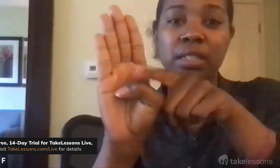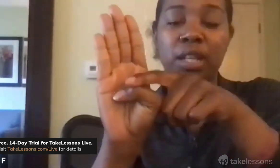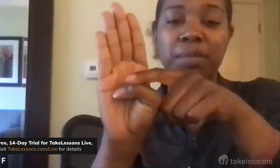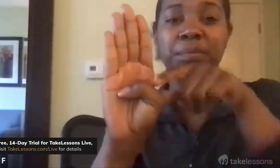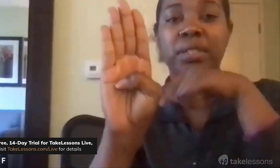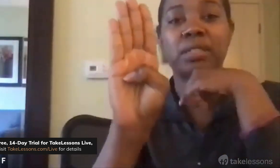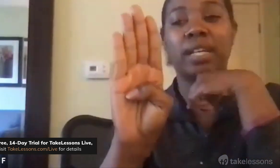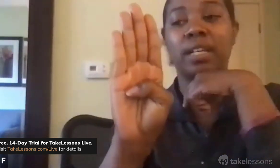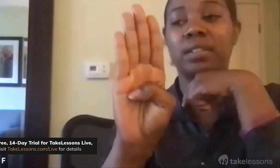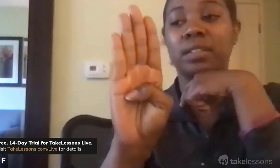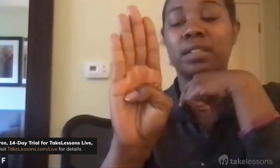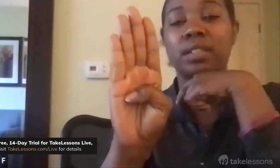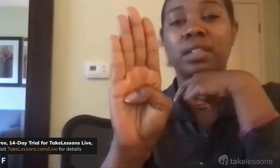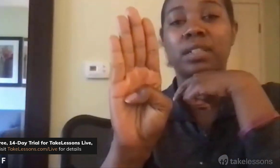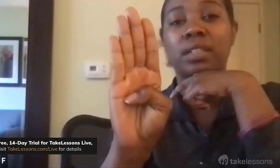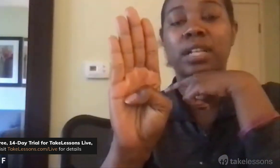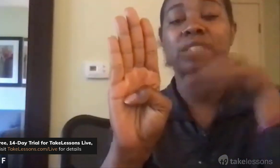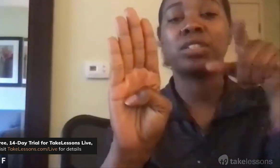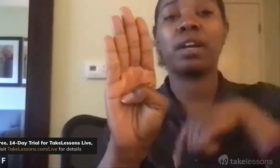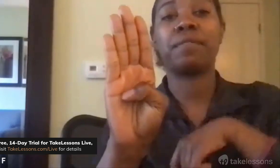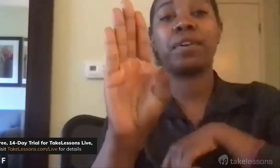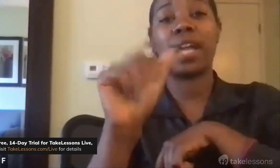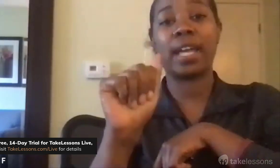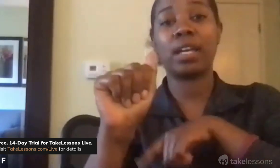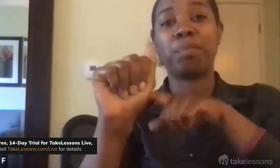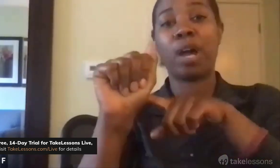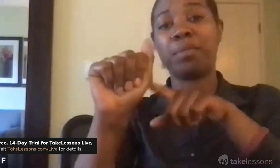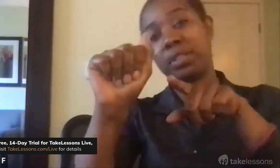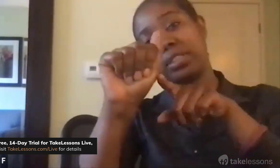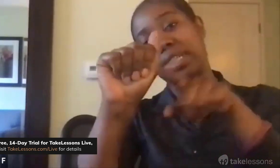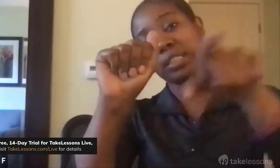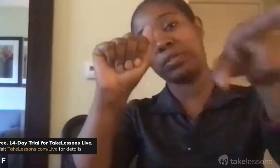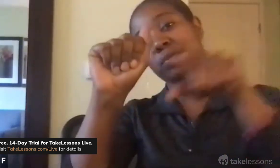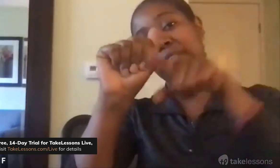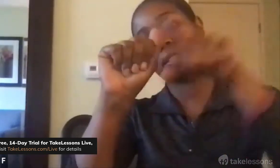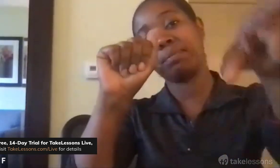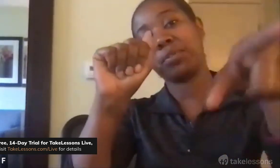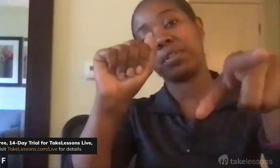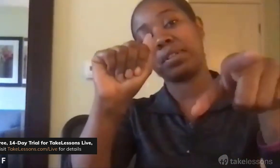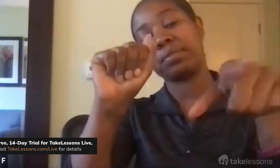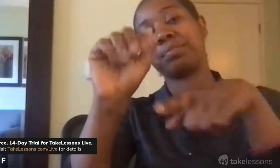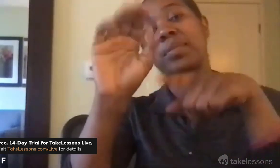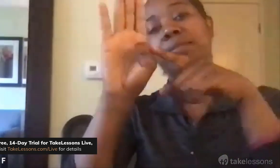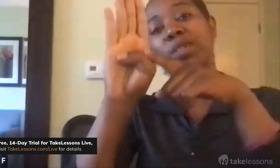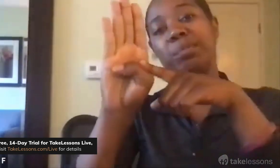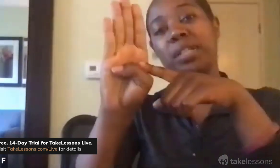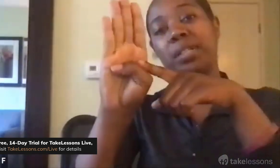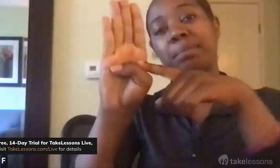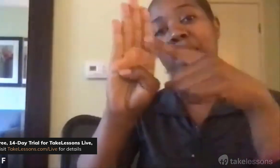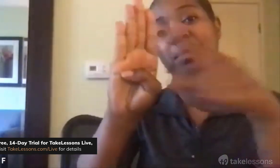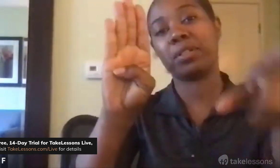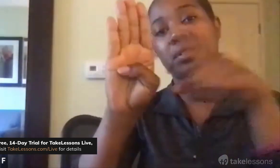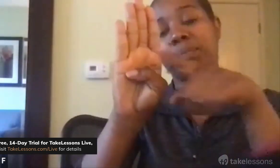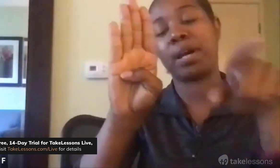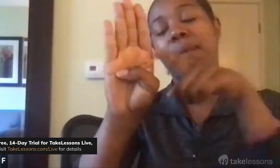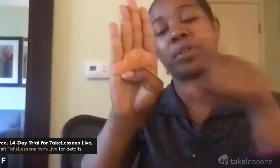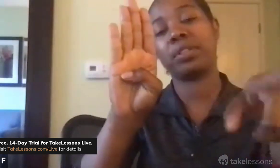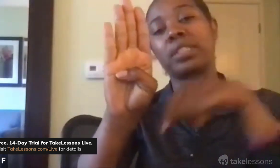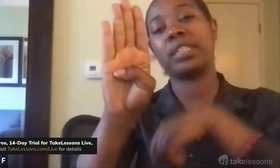thumb is bent down. And sorry, for A, palm orientation was facing forward. For B, palm orientation